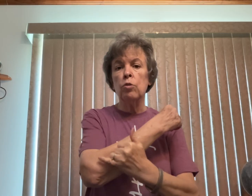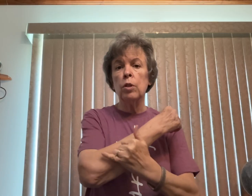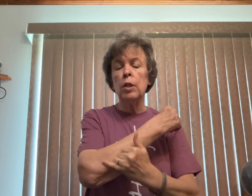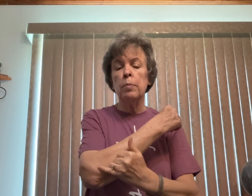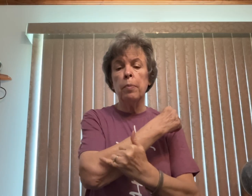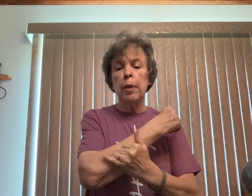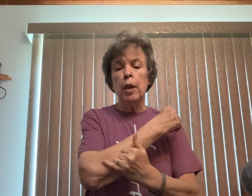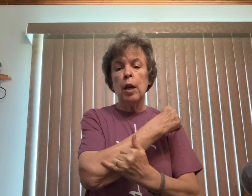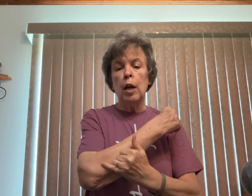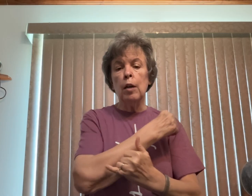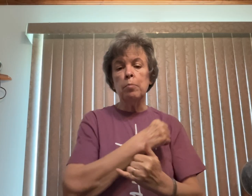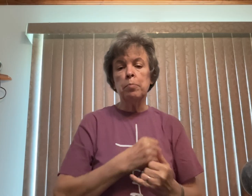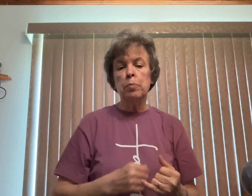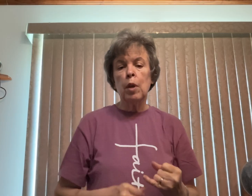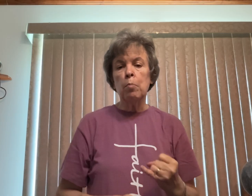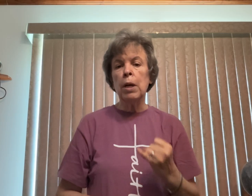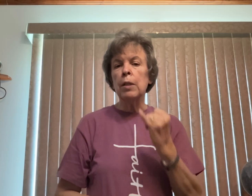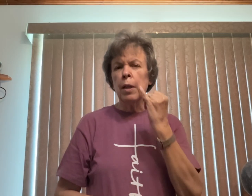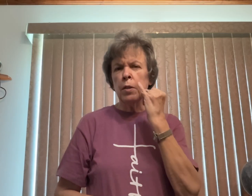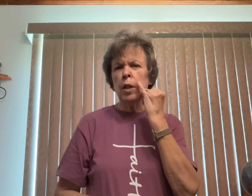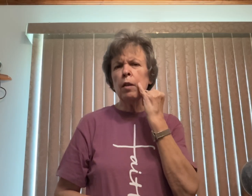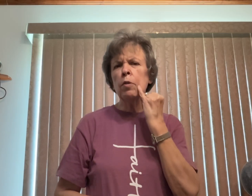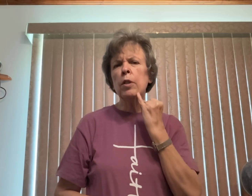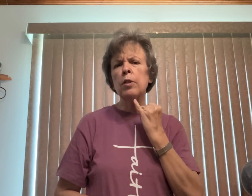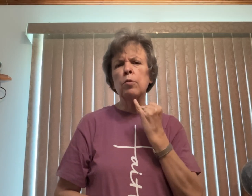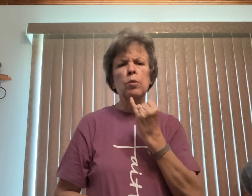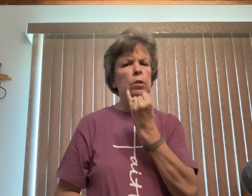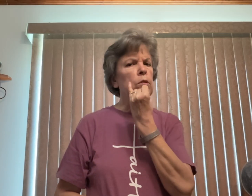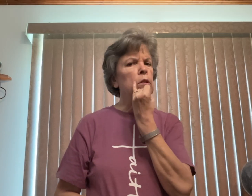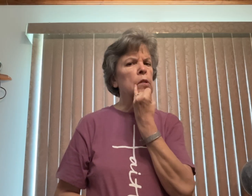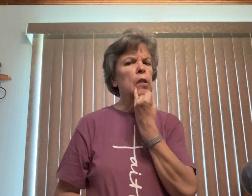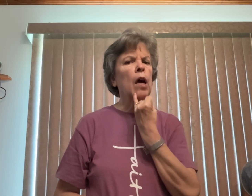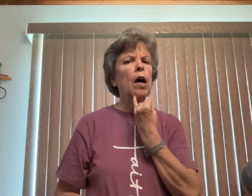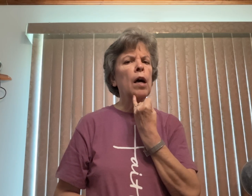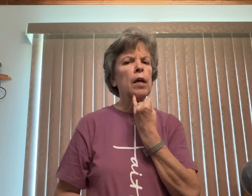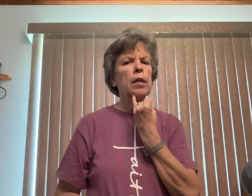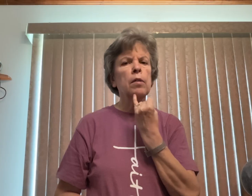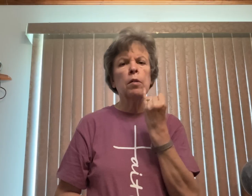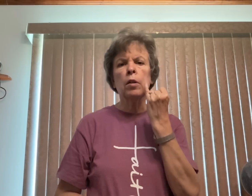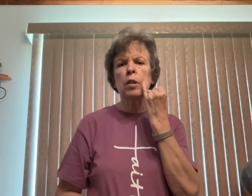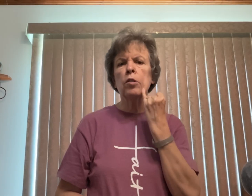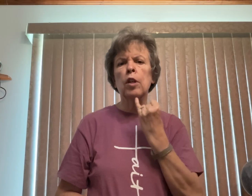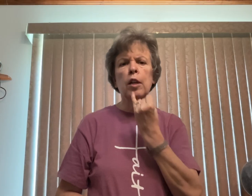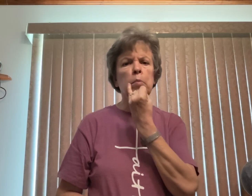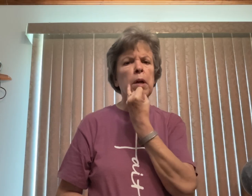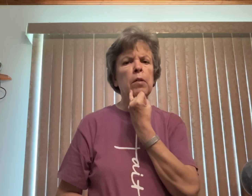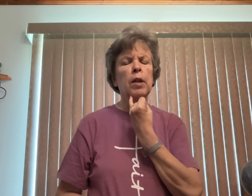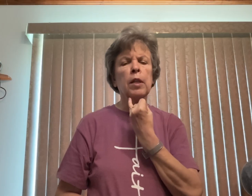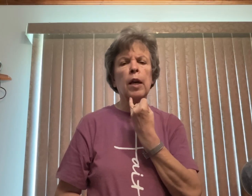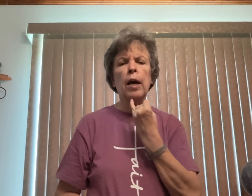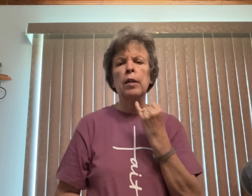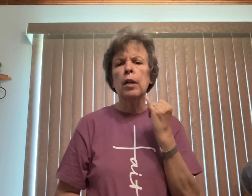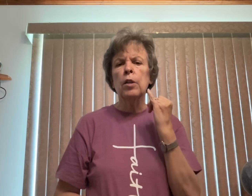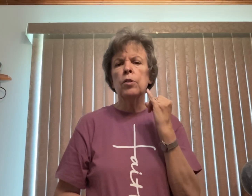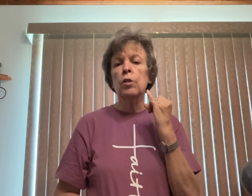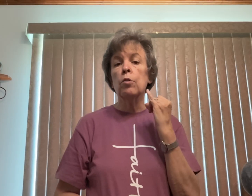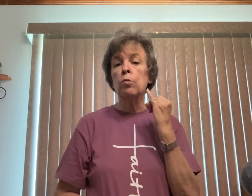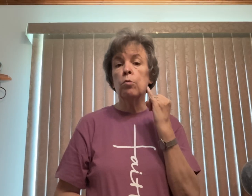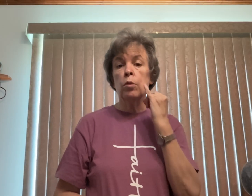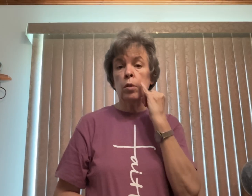country, but the sign for Israel is an I on each side of the mouth like that. So